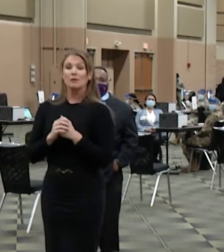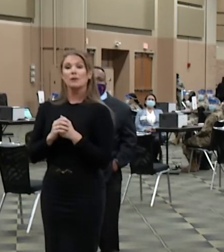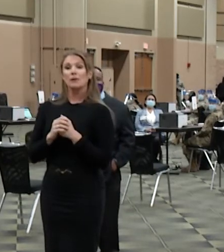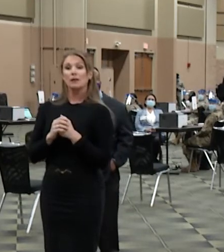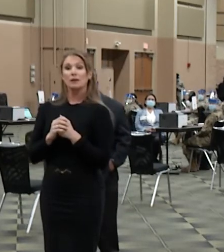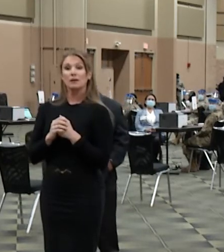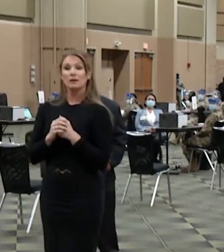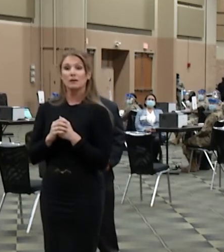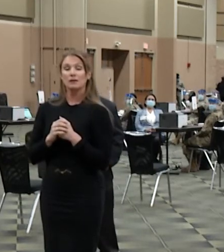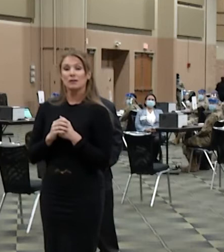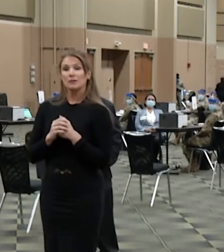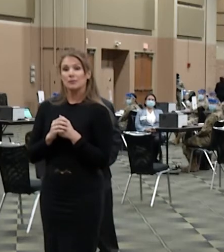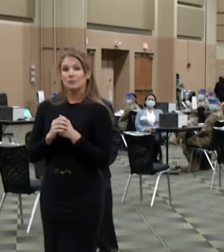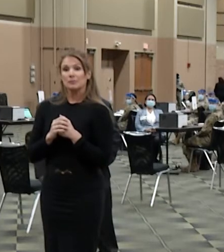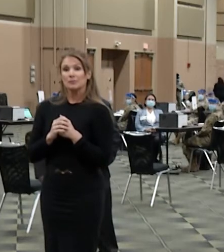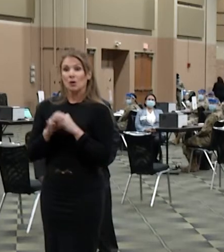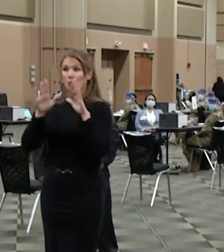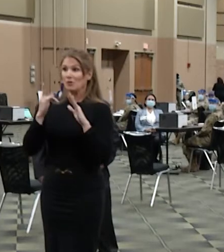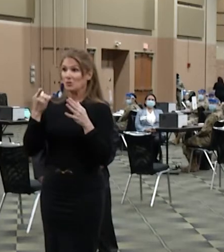media. Hannah.